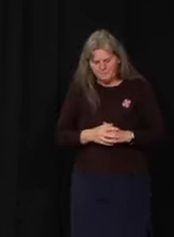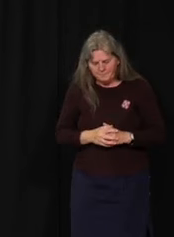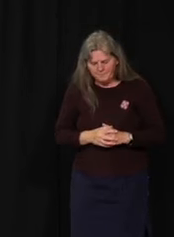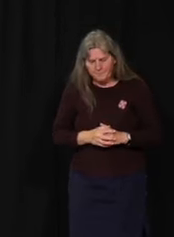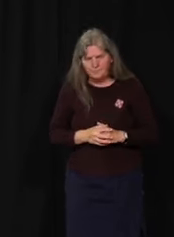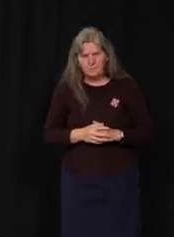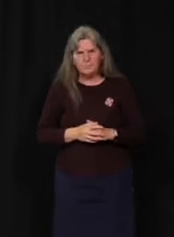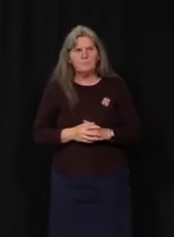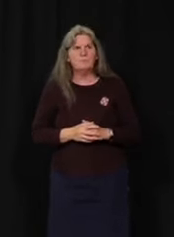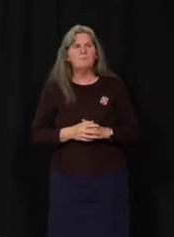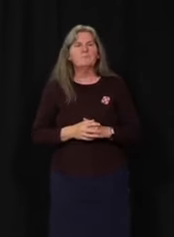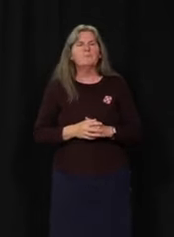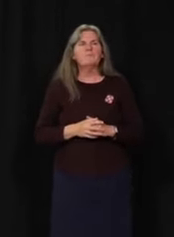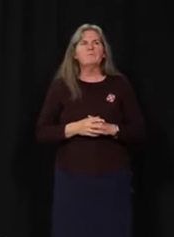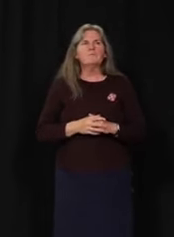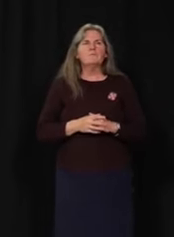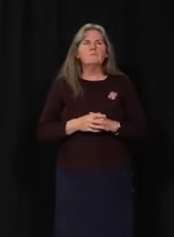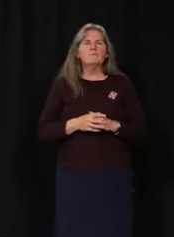Joining the meeting.